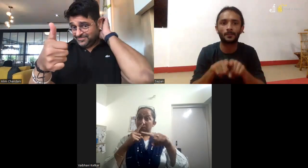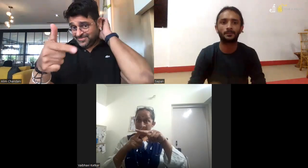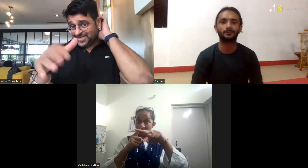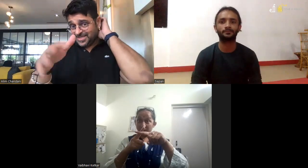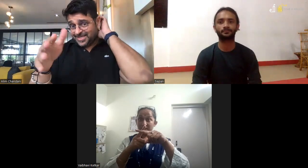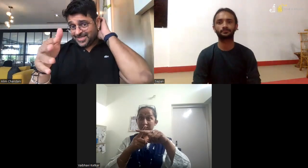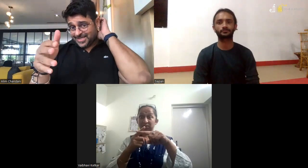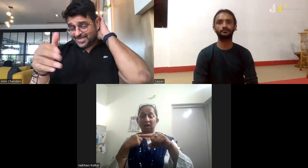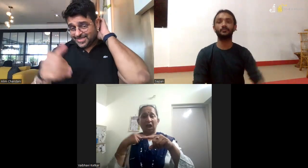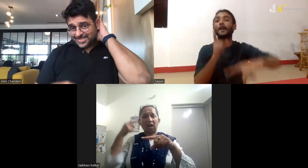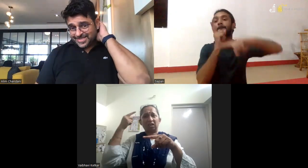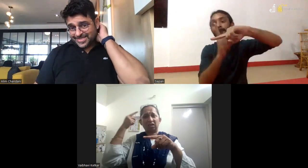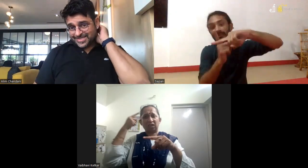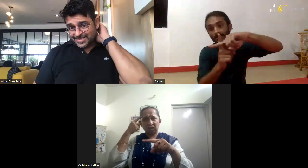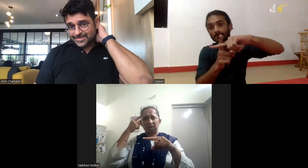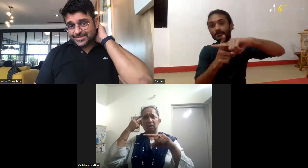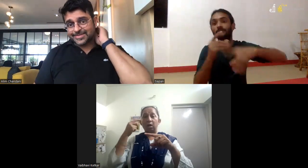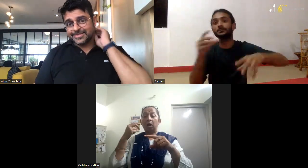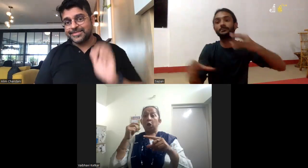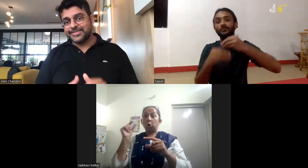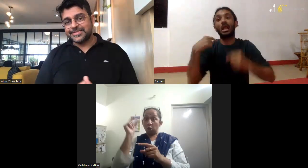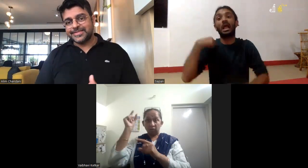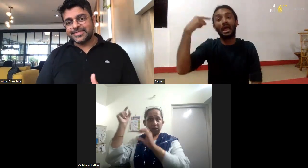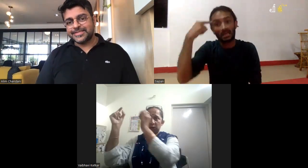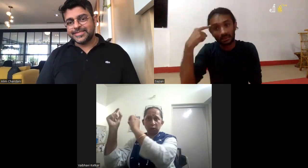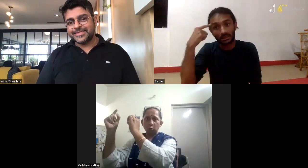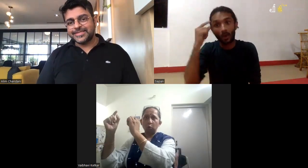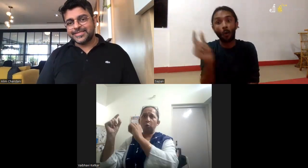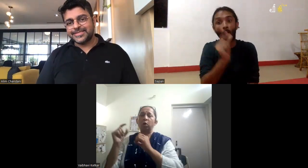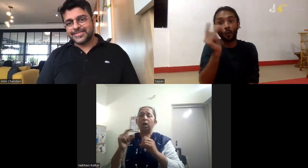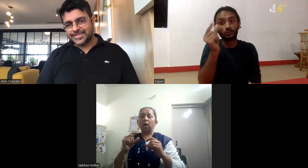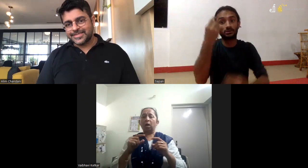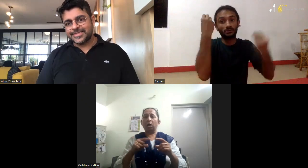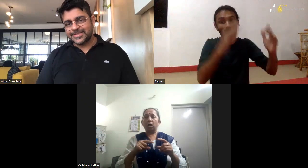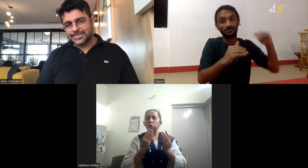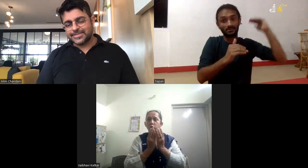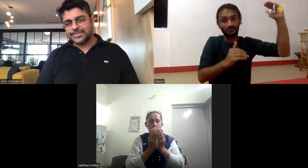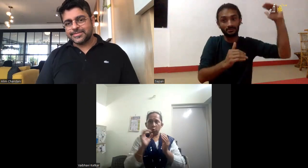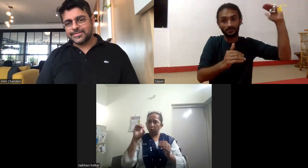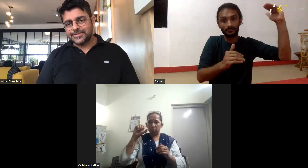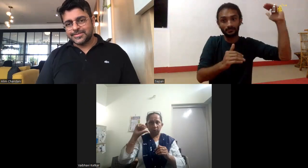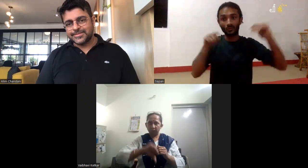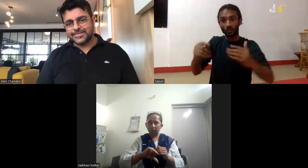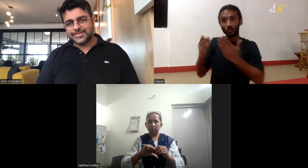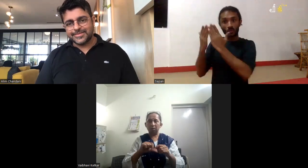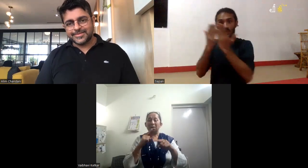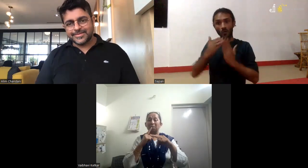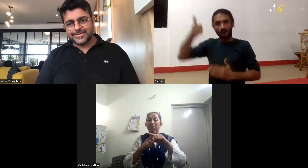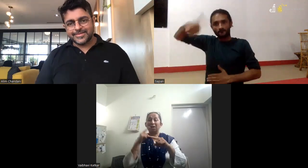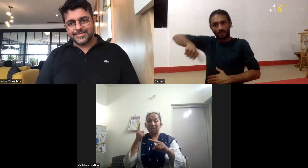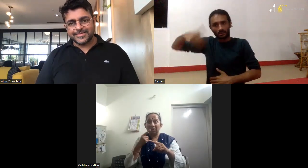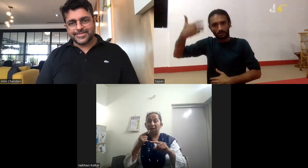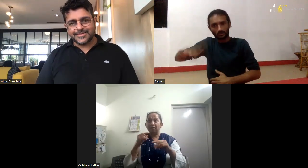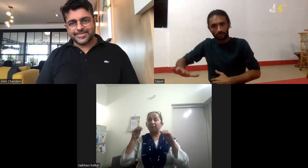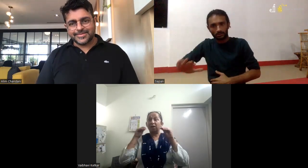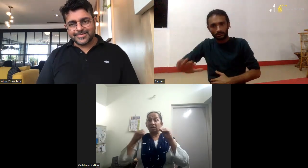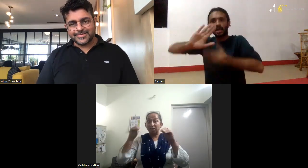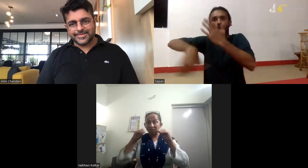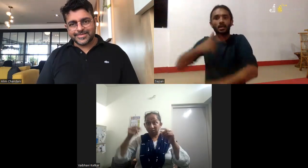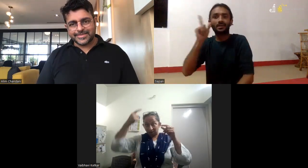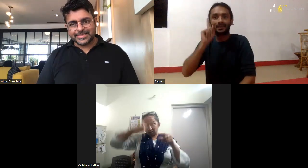Maybe you can set up something where you can have a one group, and you can have the people from all of